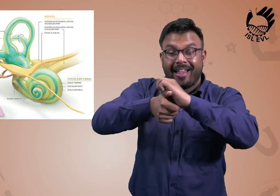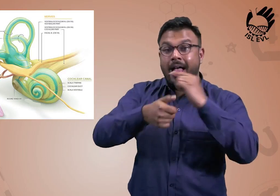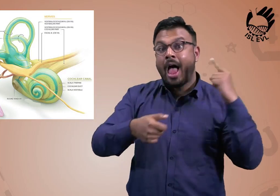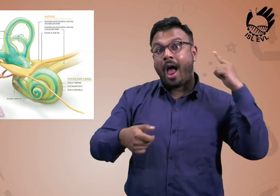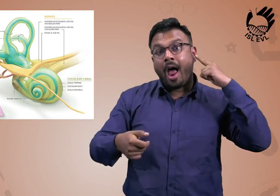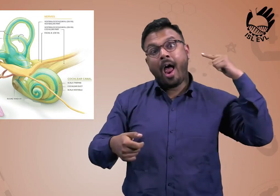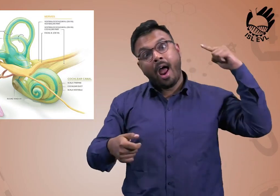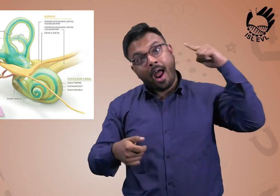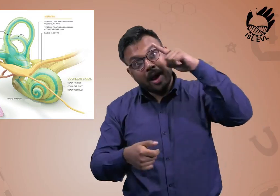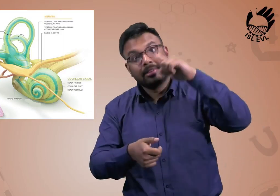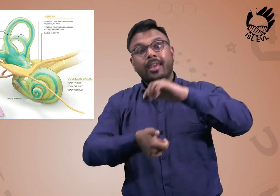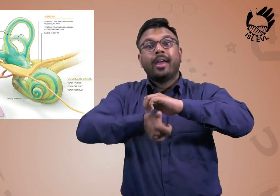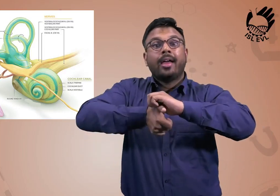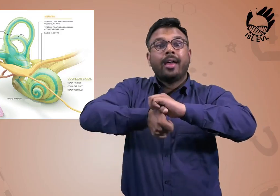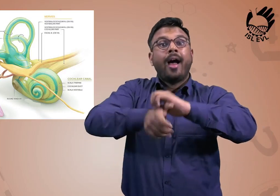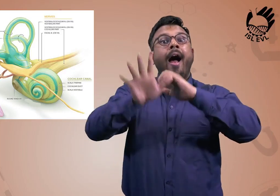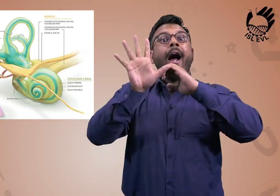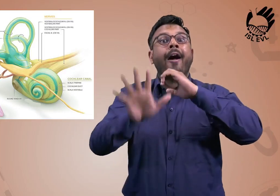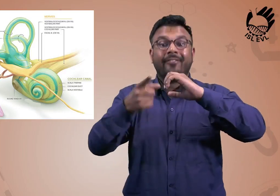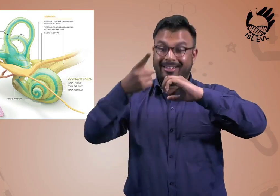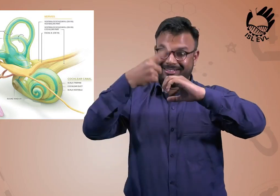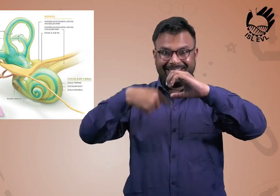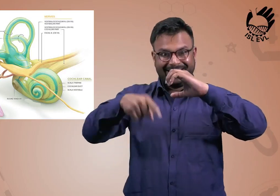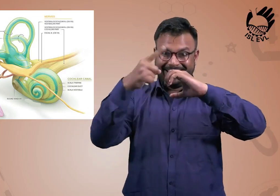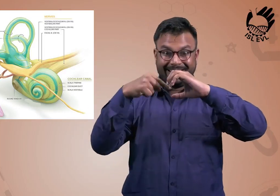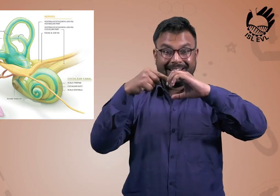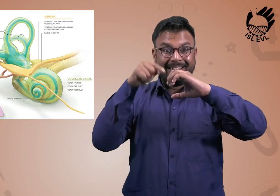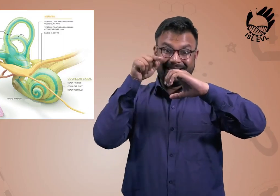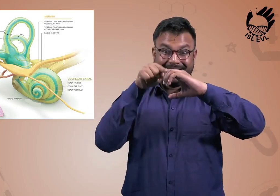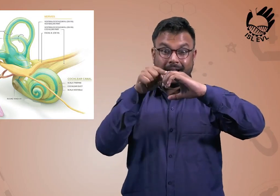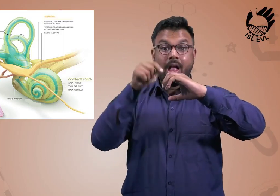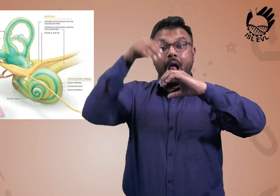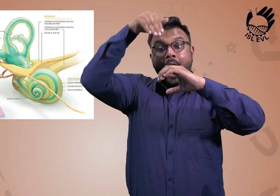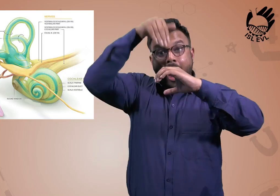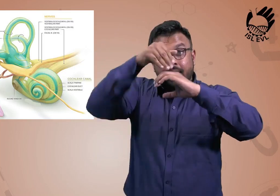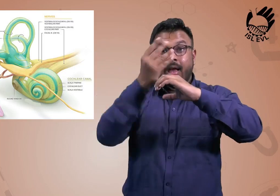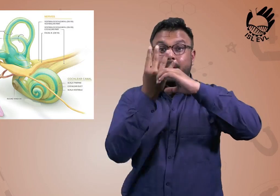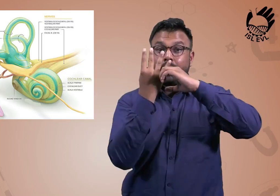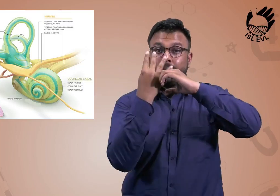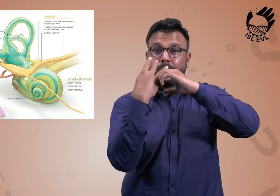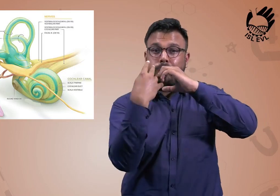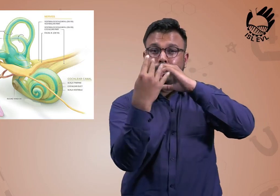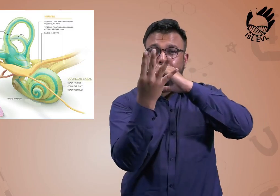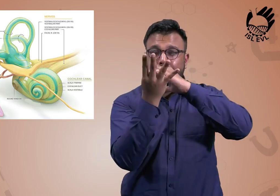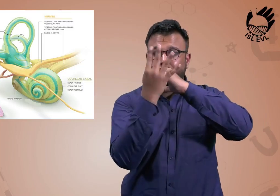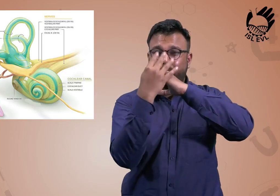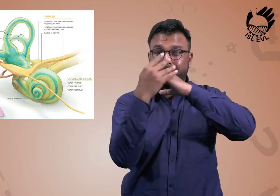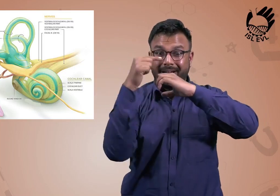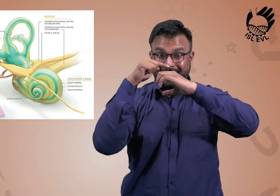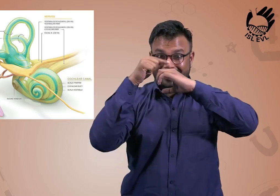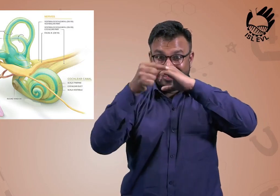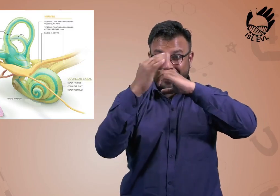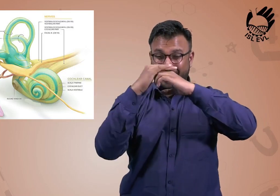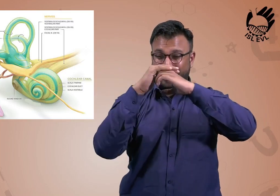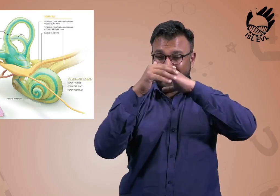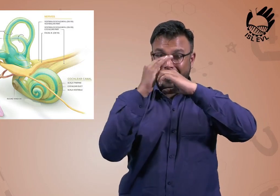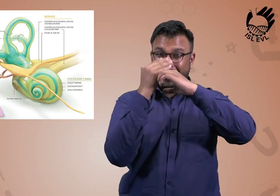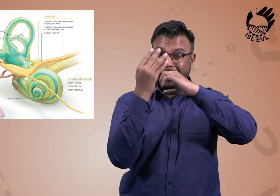So that was our middle ear. Now let's look at the inner ear. Look at